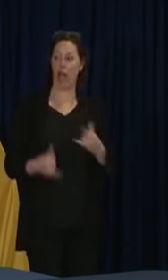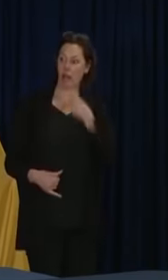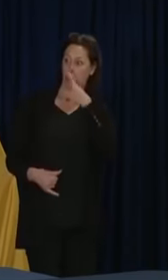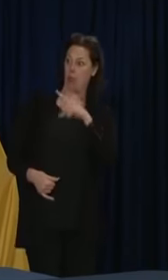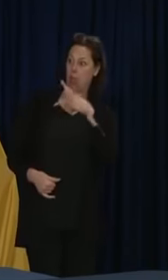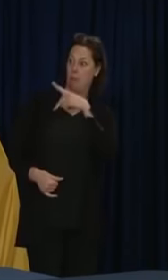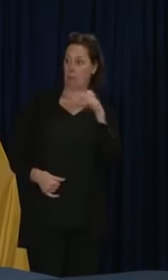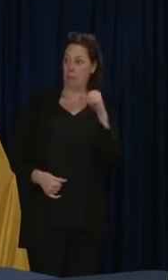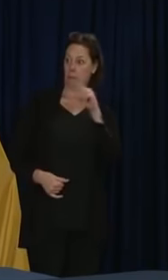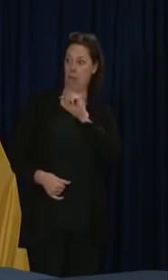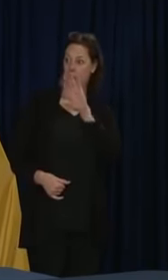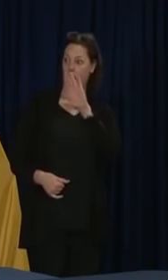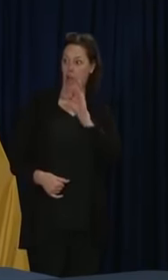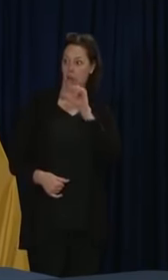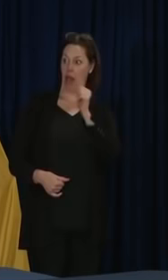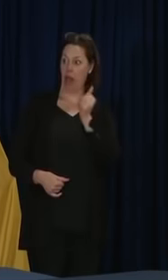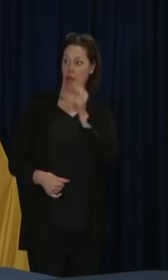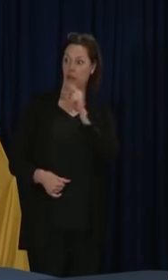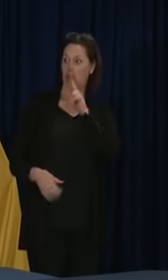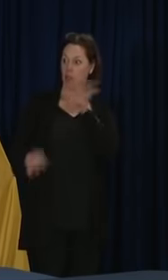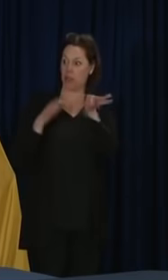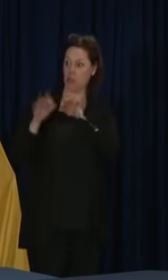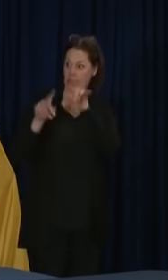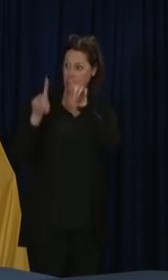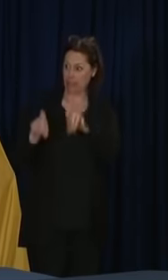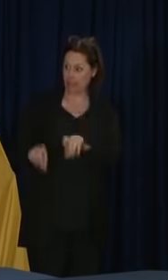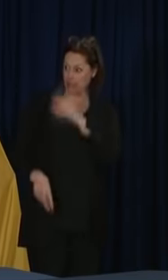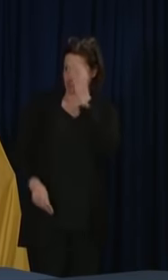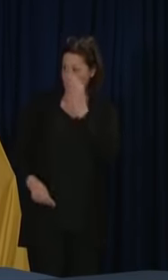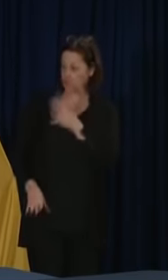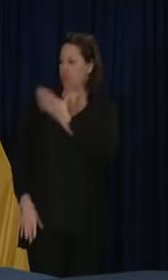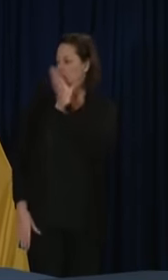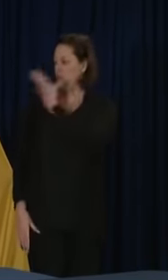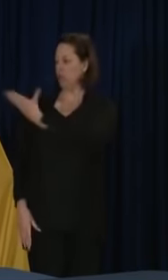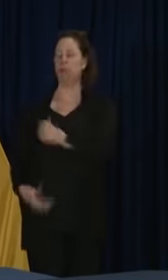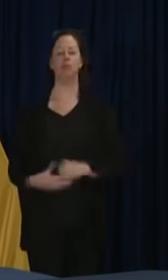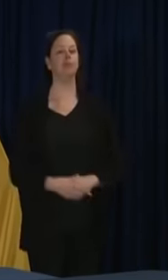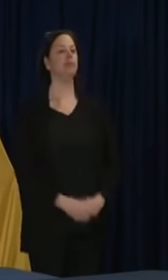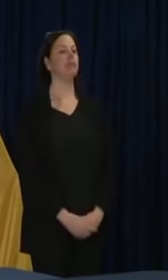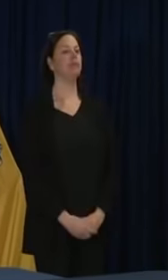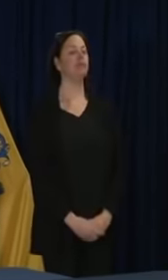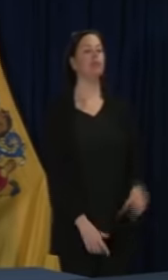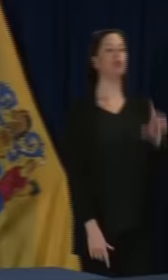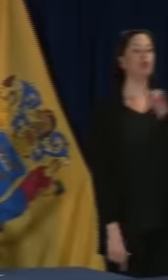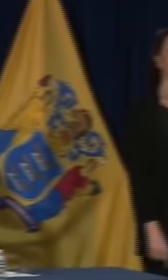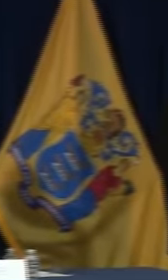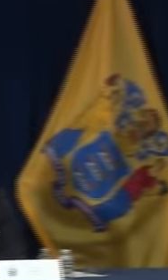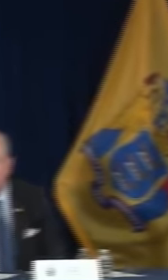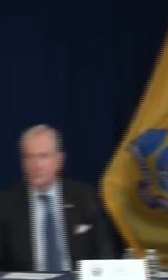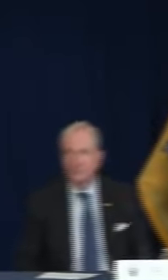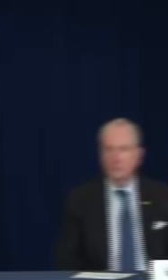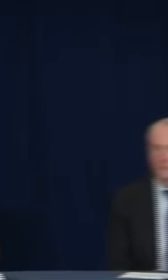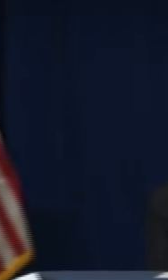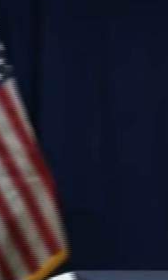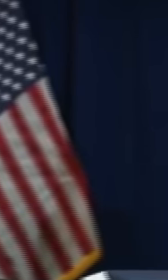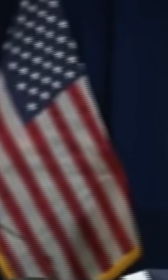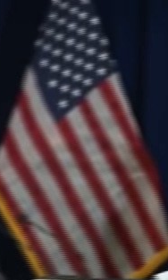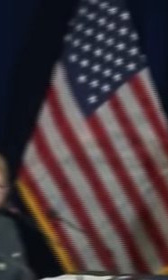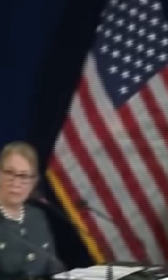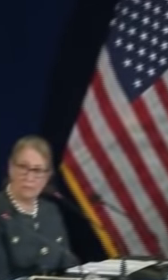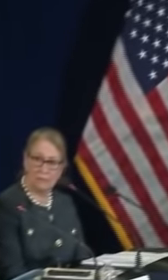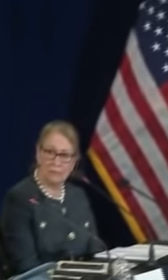Pat to weigh in with some details. Thank you, Governor and Lieutenant Governor and everybody here and beyond, that we